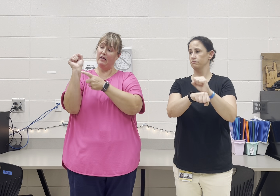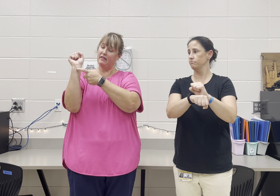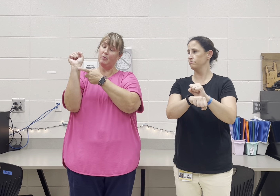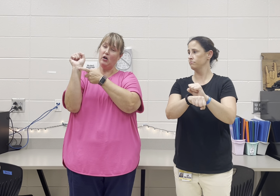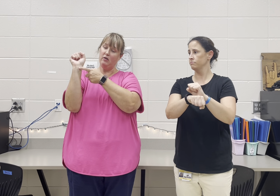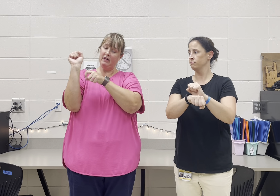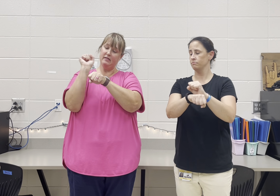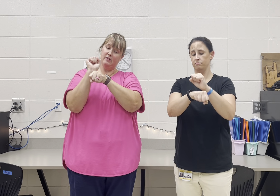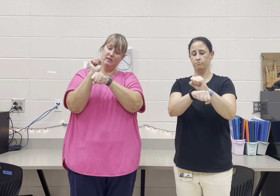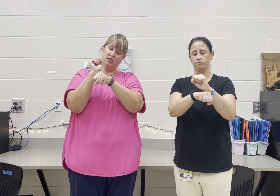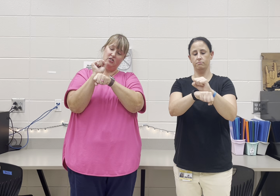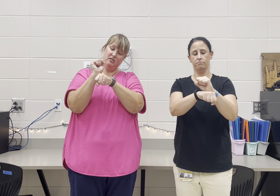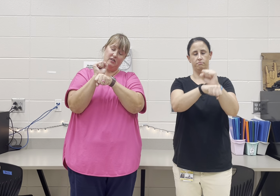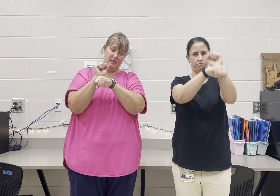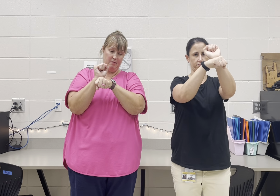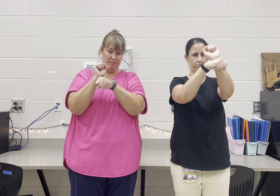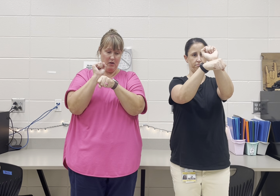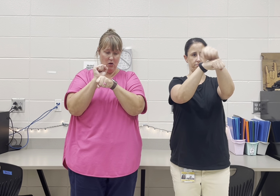part of your wrist touches just to the top.